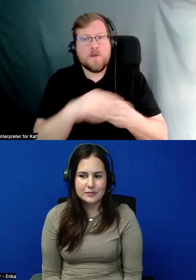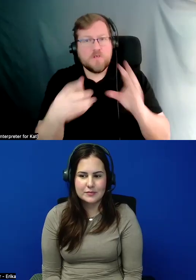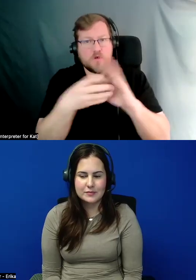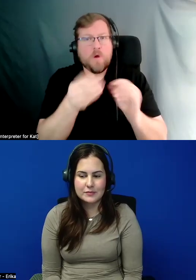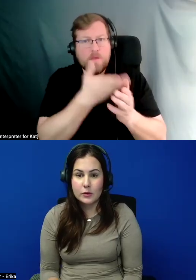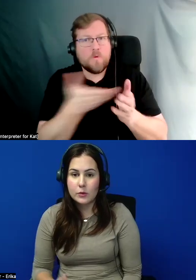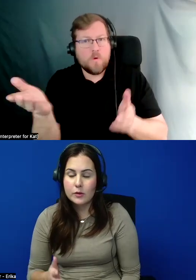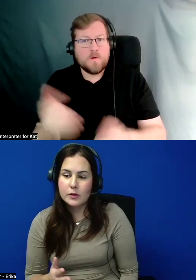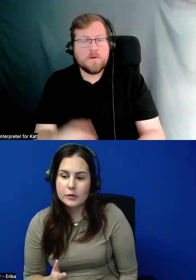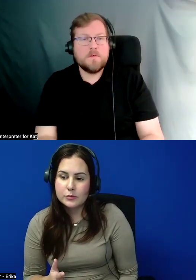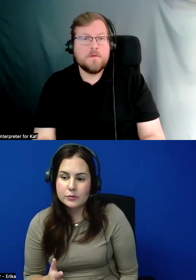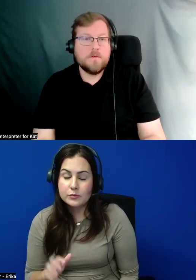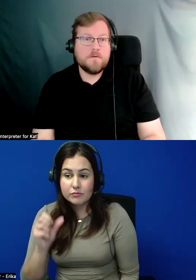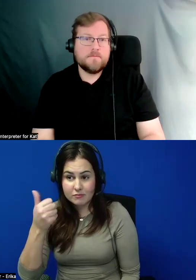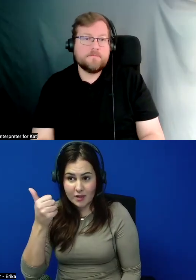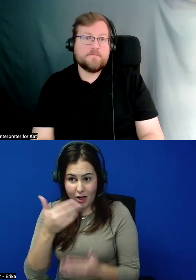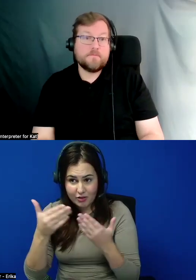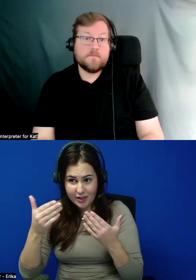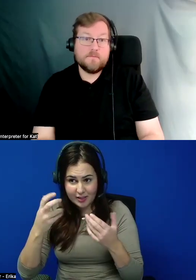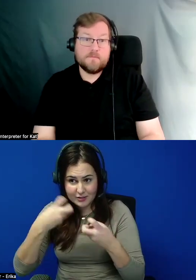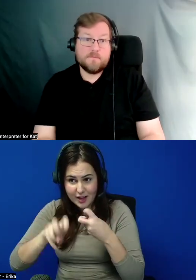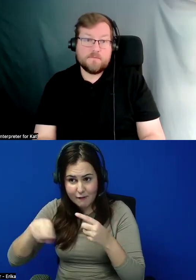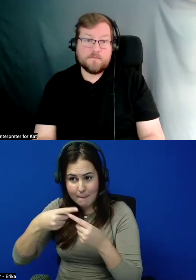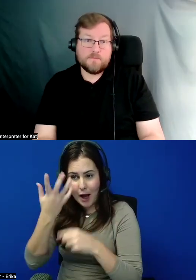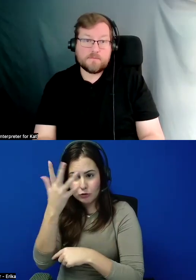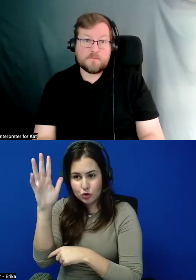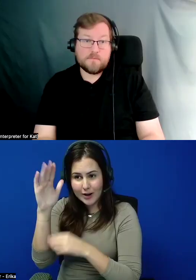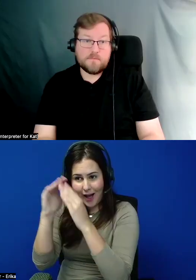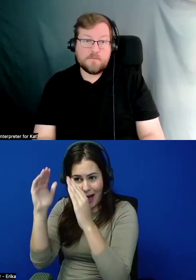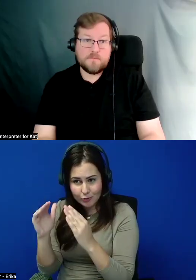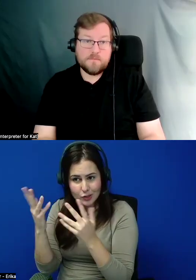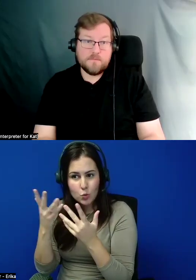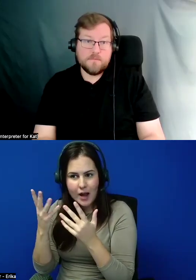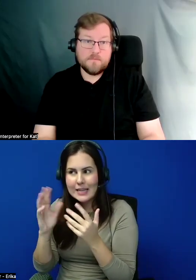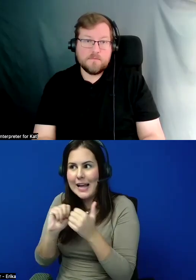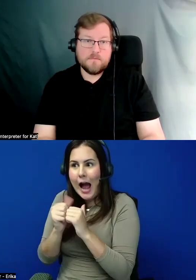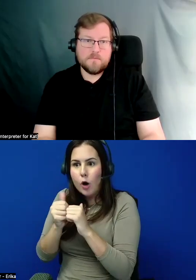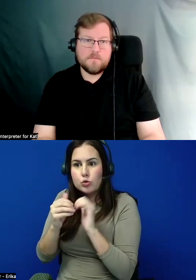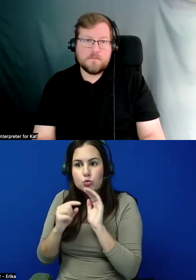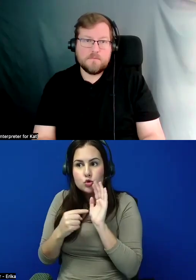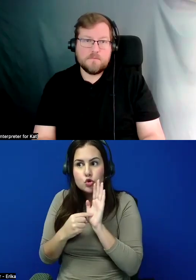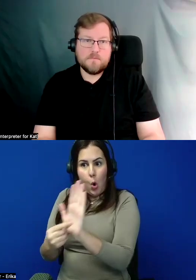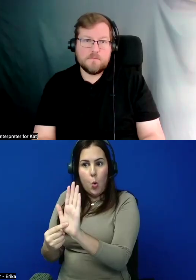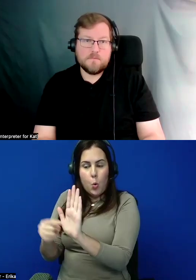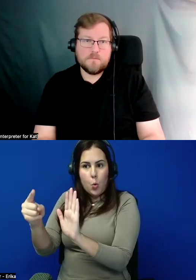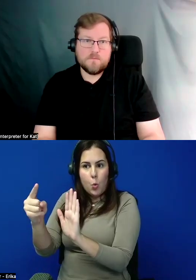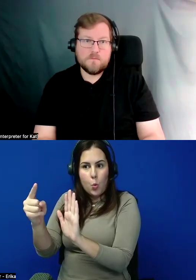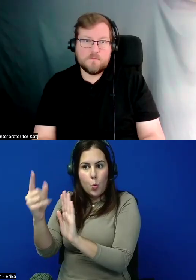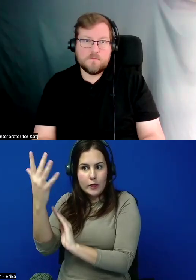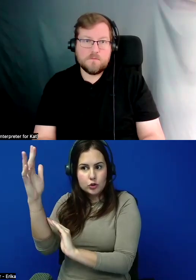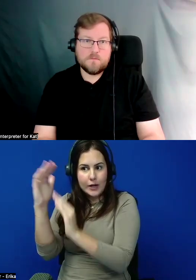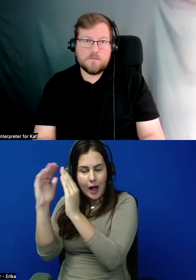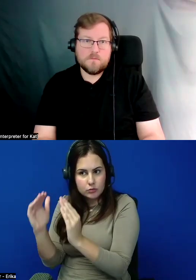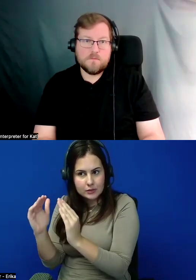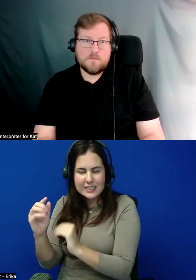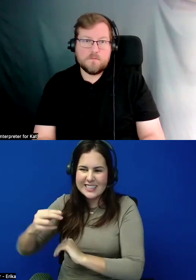that. one of the other things that was hard about the Treehouse Lodge was figuring out how to show it. Like it's so high up